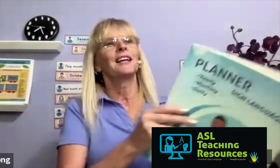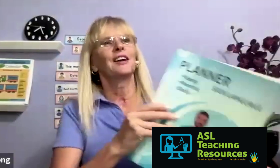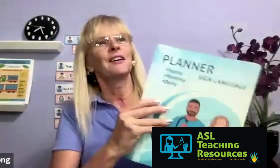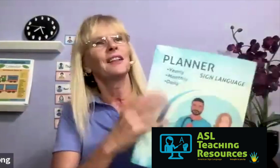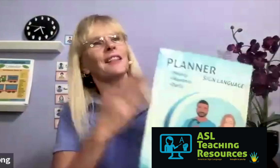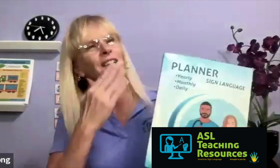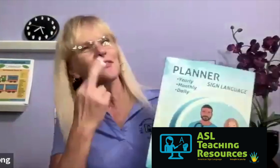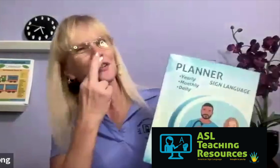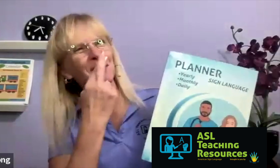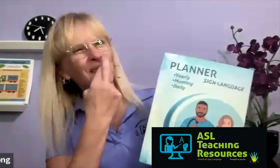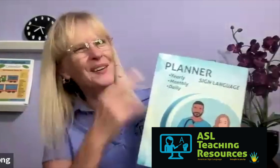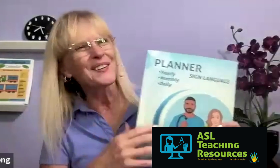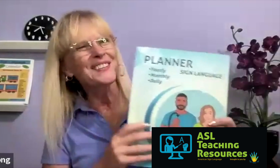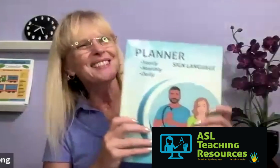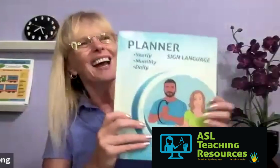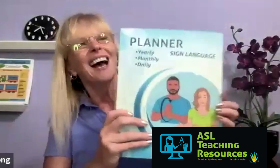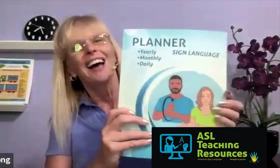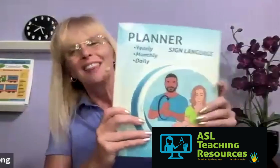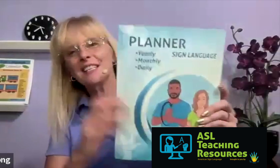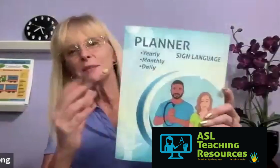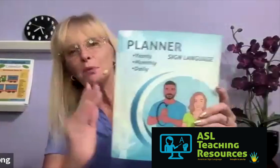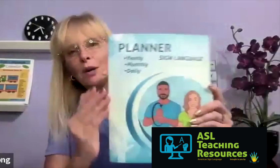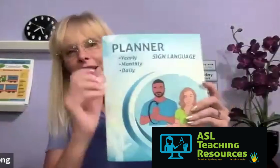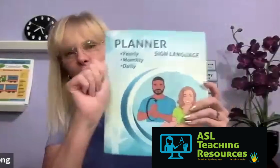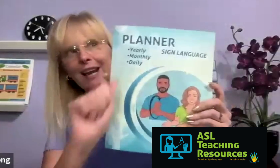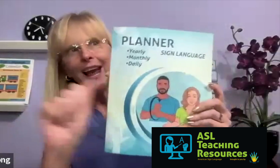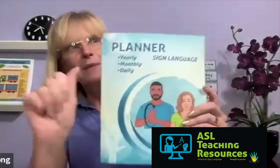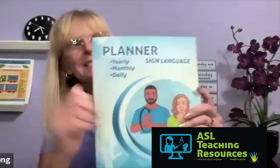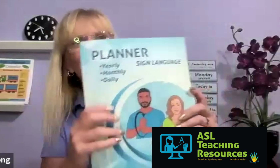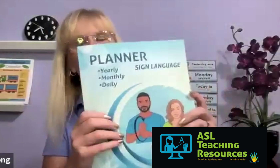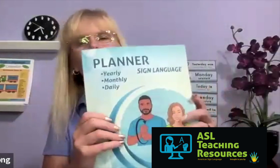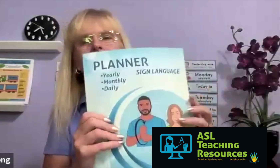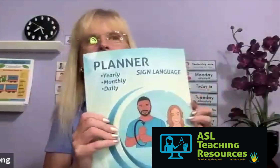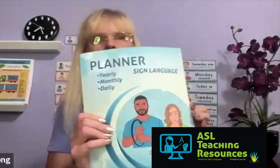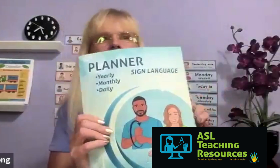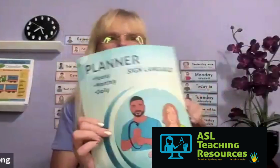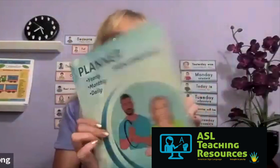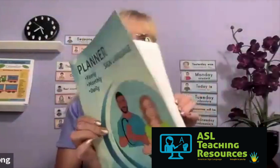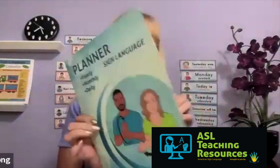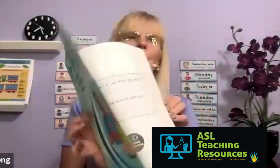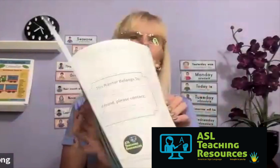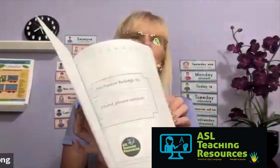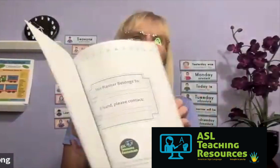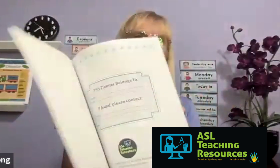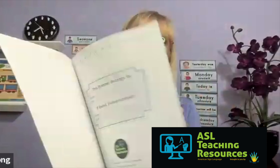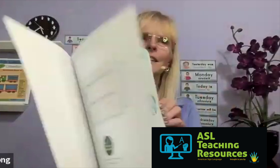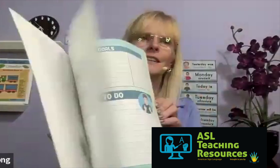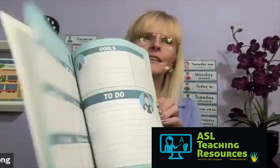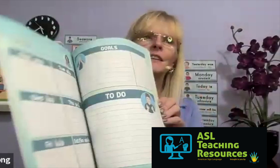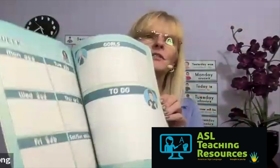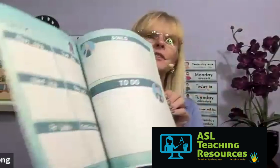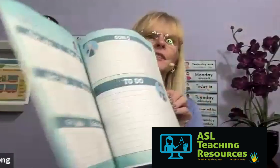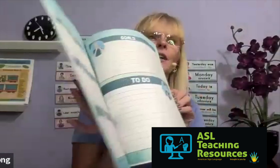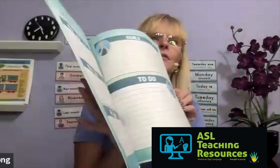here. And thank you for the rose. This book is on Amazon. It is a planner. You fill it in yourself.